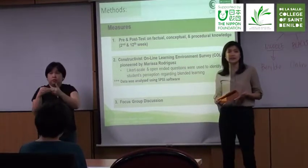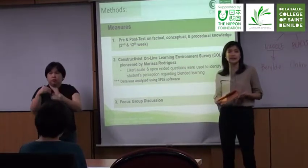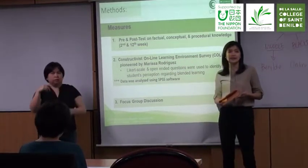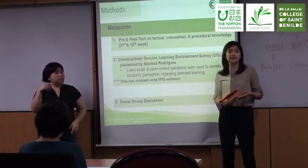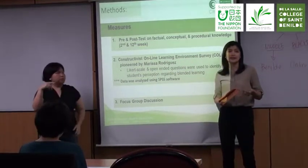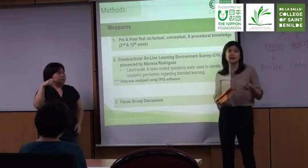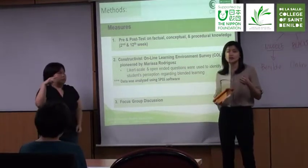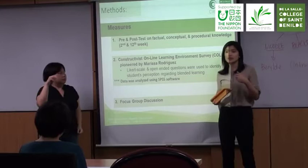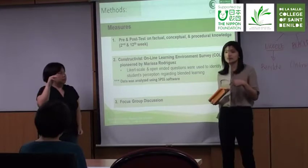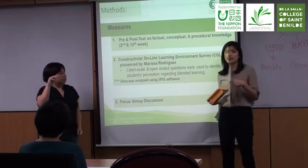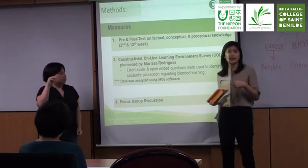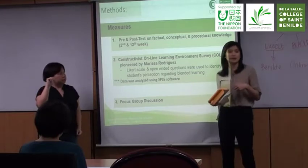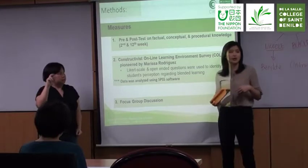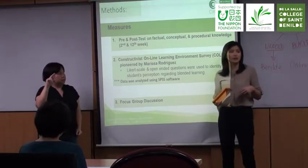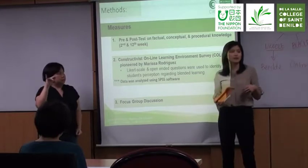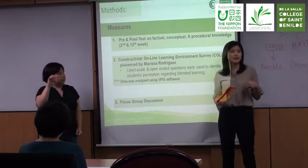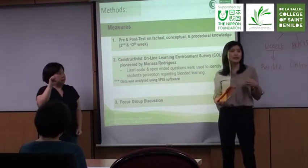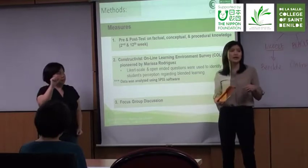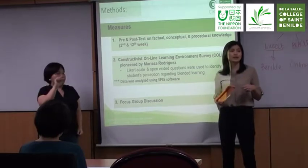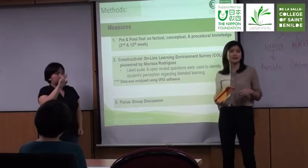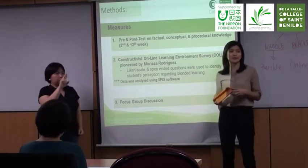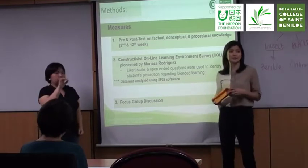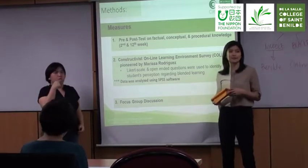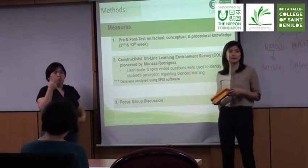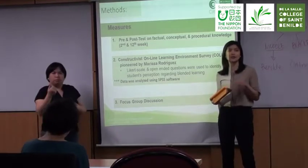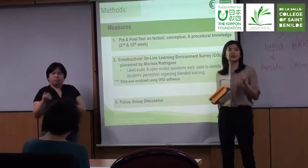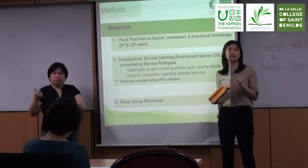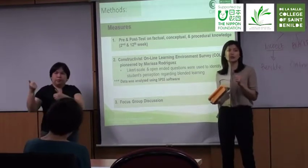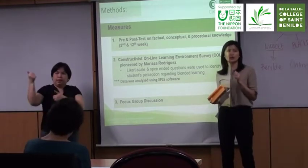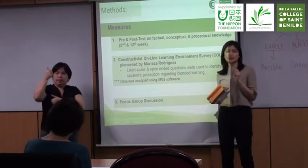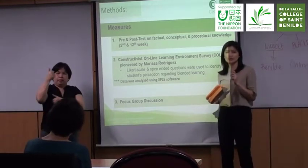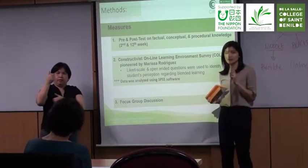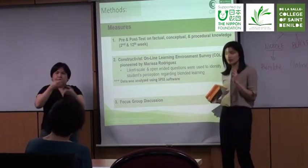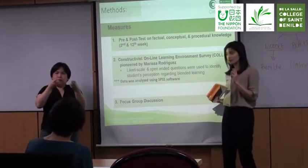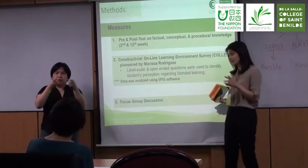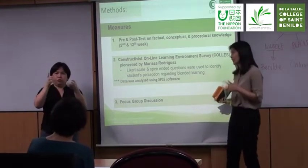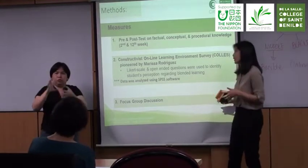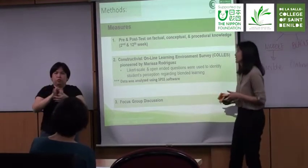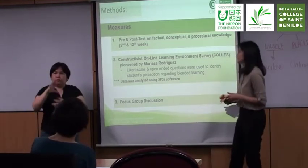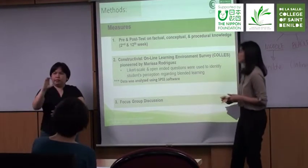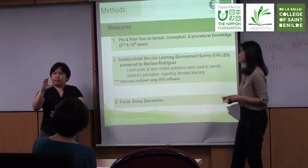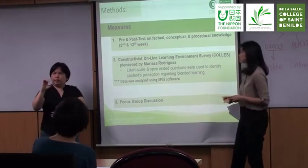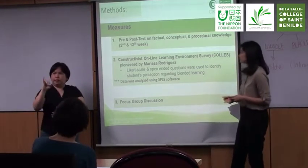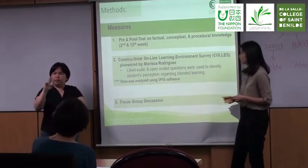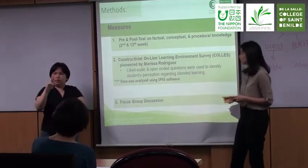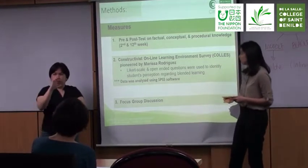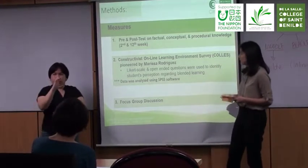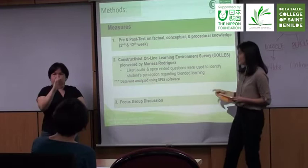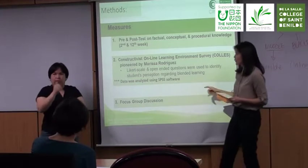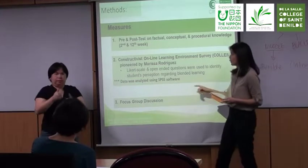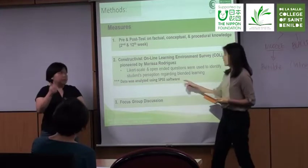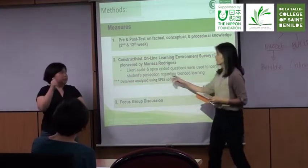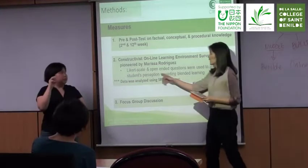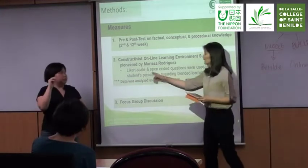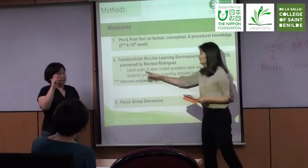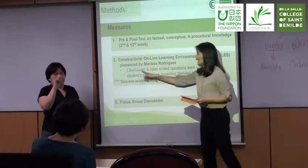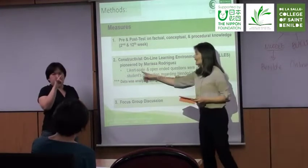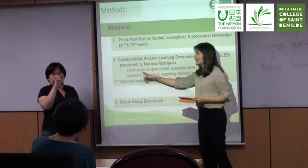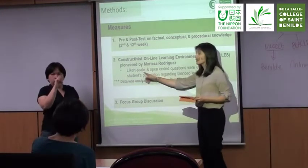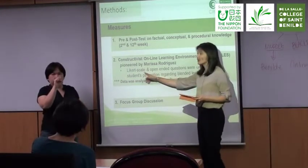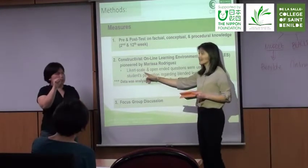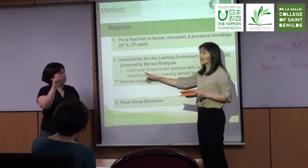Marisa Rodriguez. She's the head of CIRC, director of CIRC. So it's